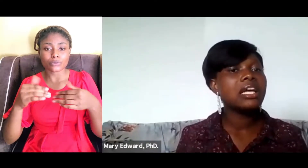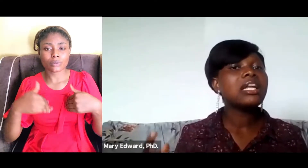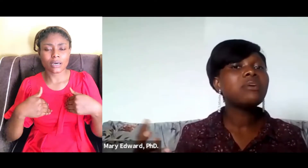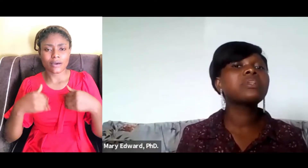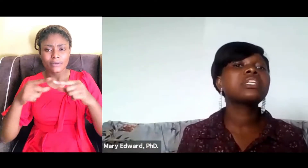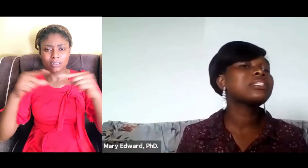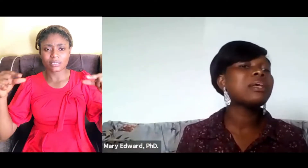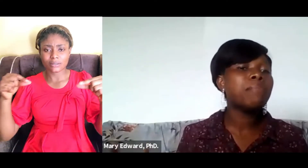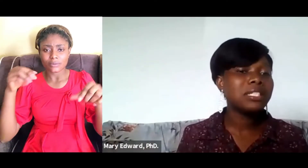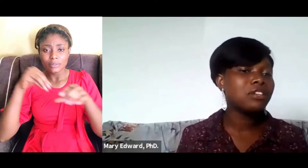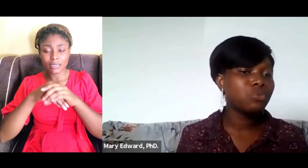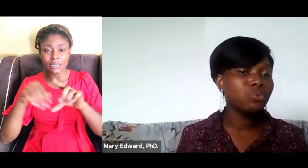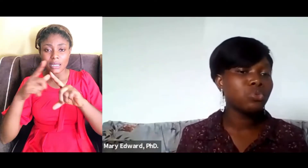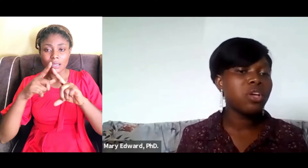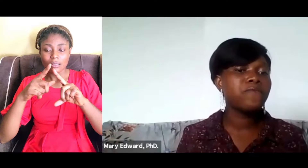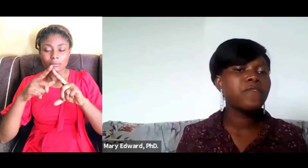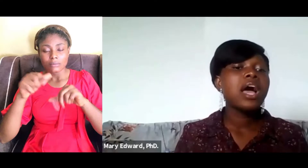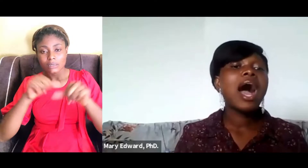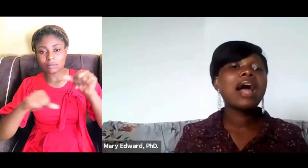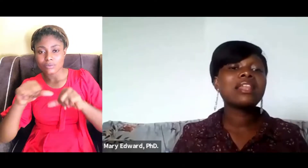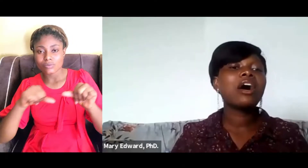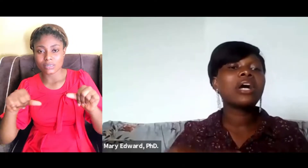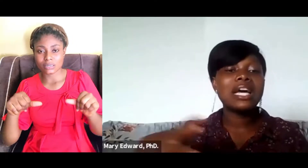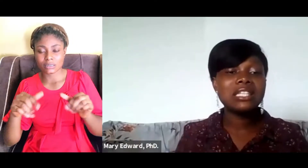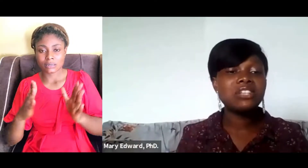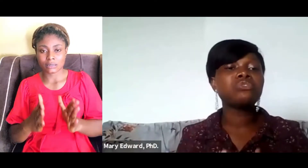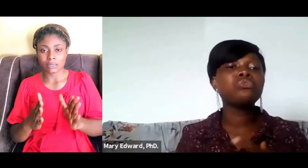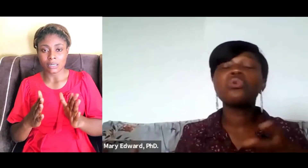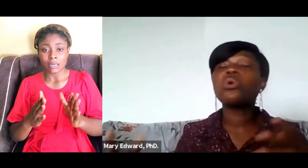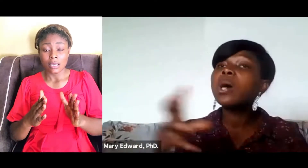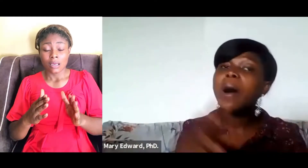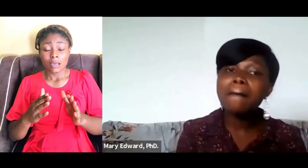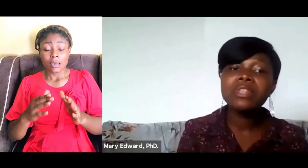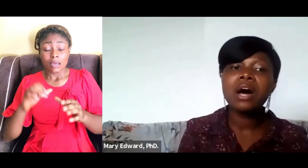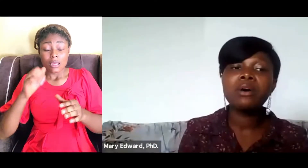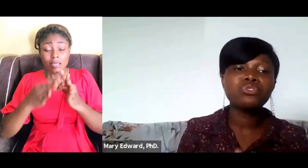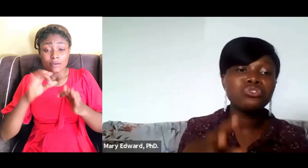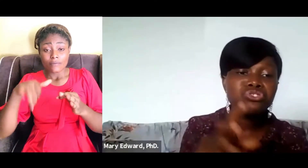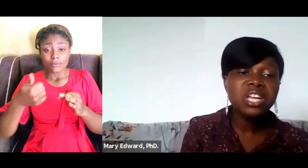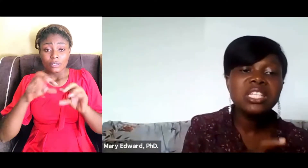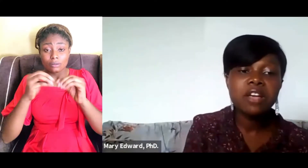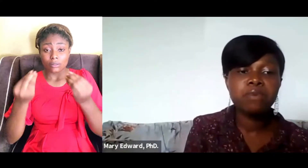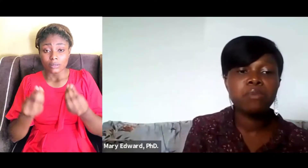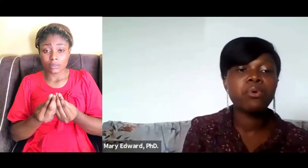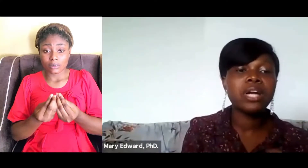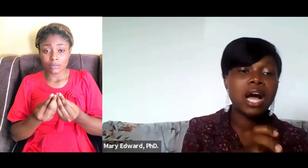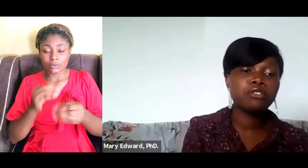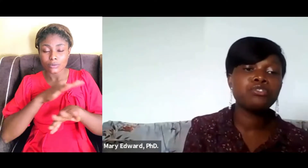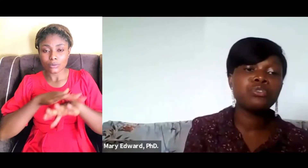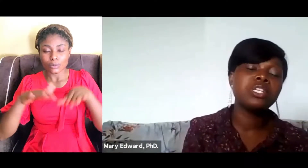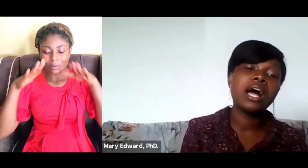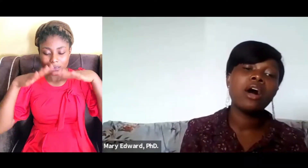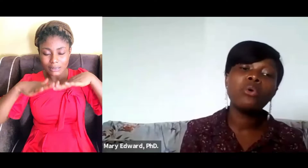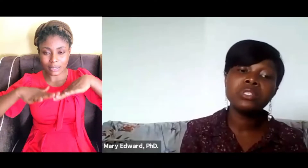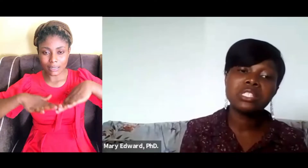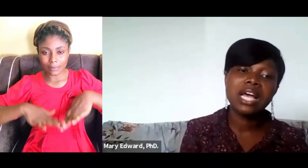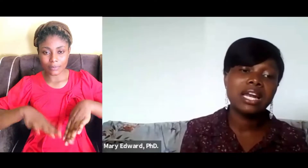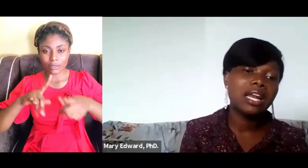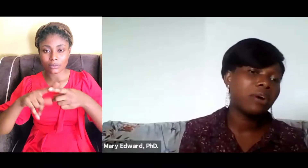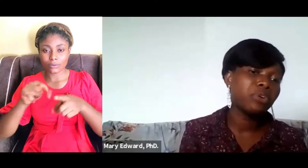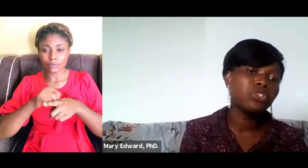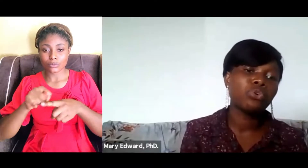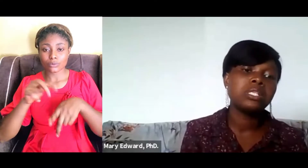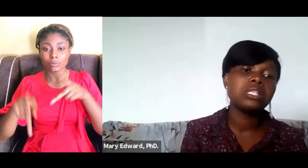And linguistics is a basic tool. So if other organizations do not come down to train deaf people on how to do their